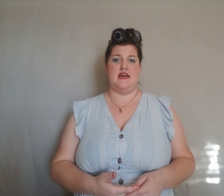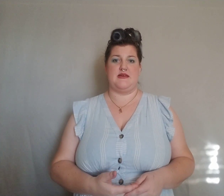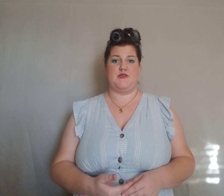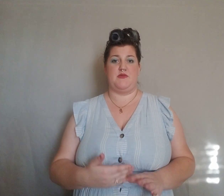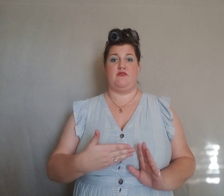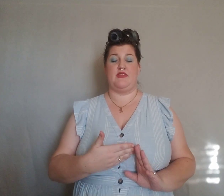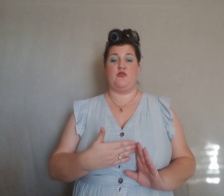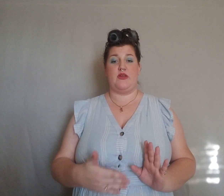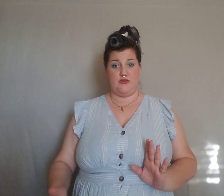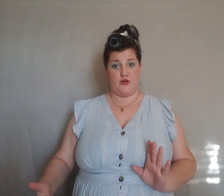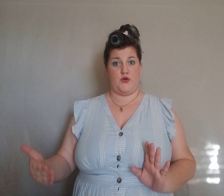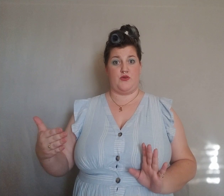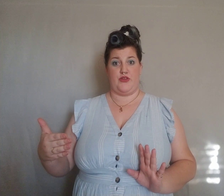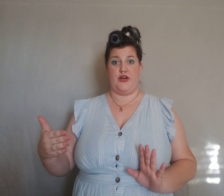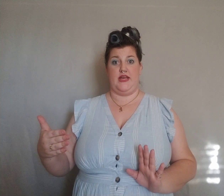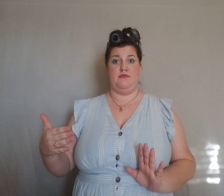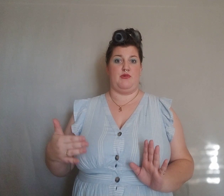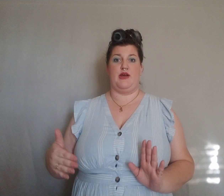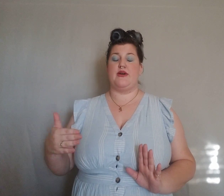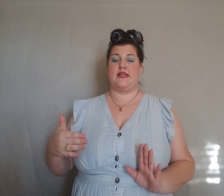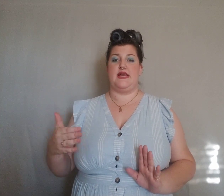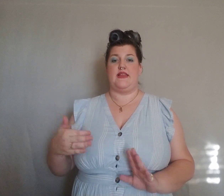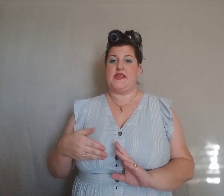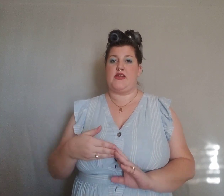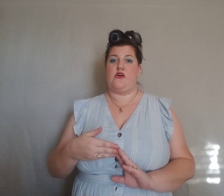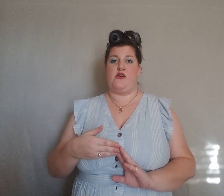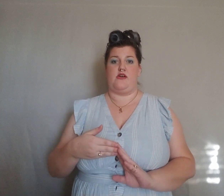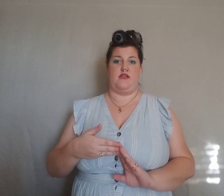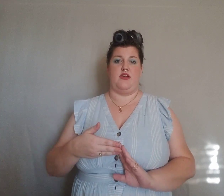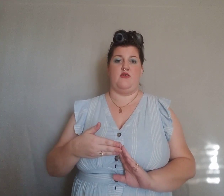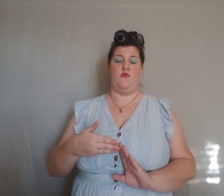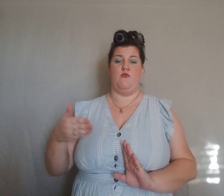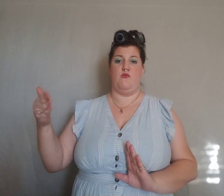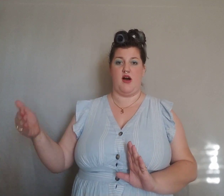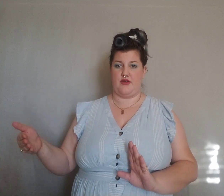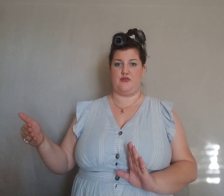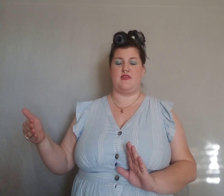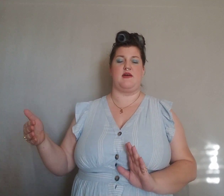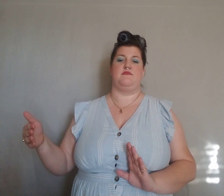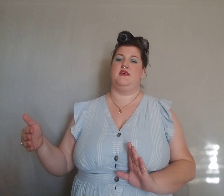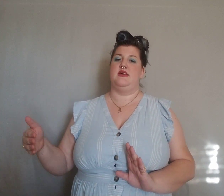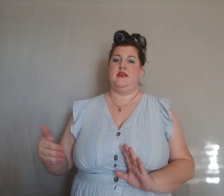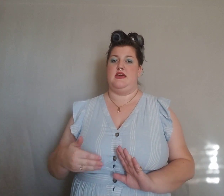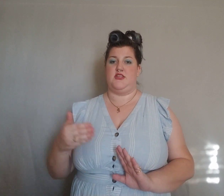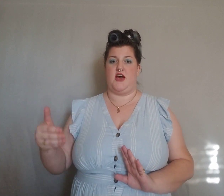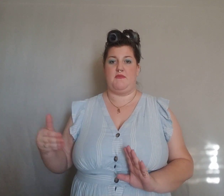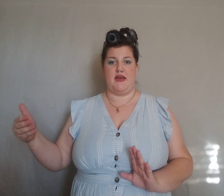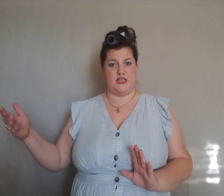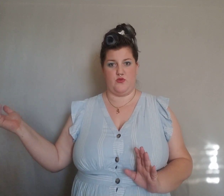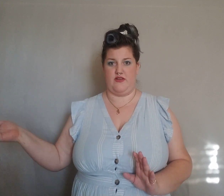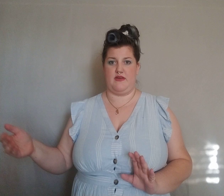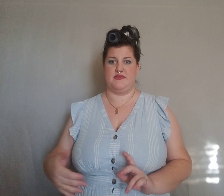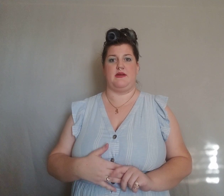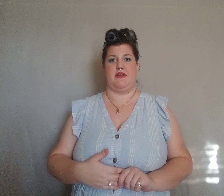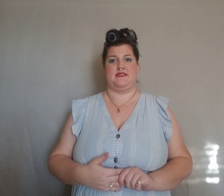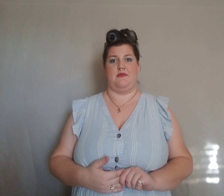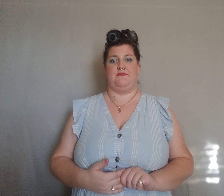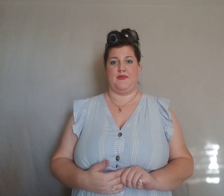I'm going to run through 1 through 30 pretty quickly, and then I'll walk through them and talk about each one of them step by step.